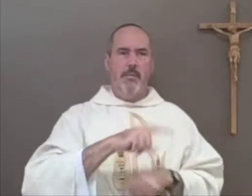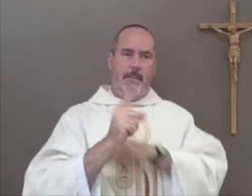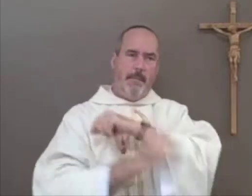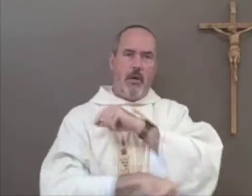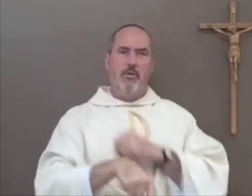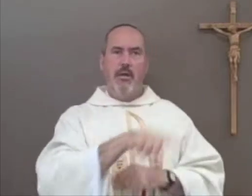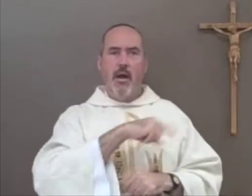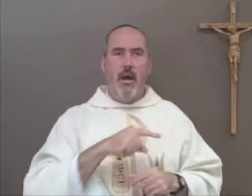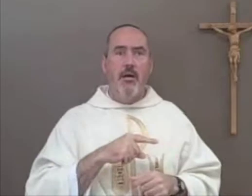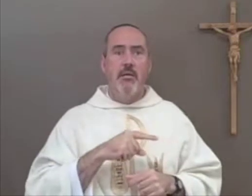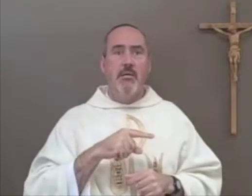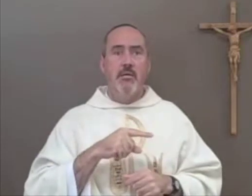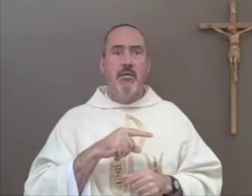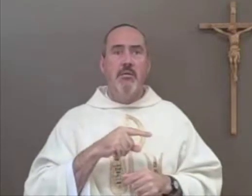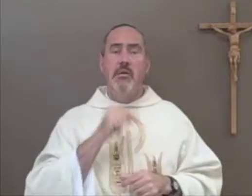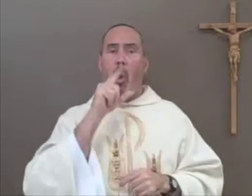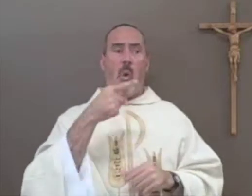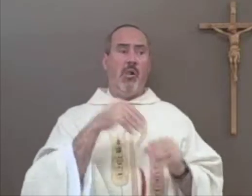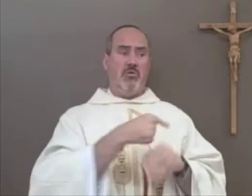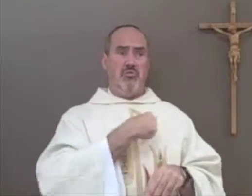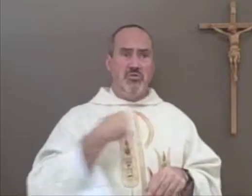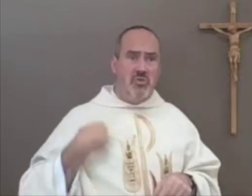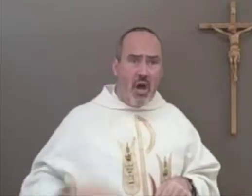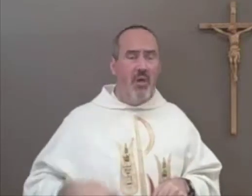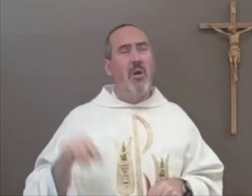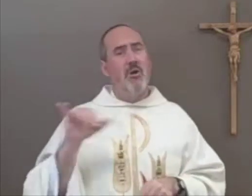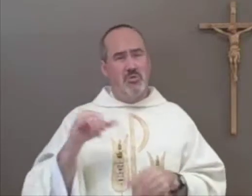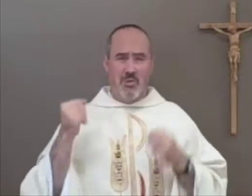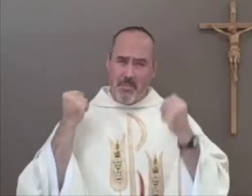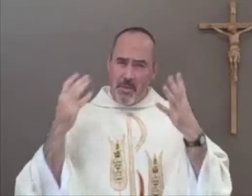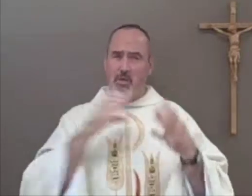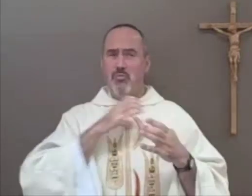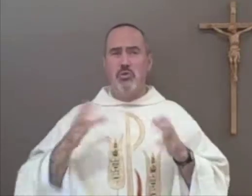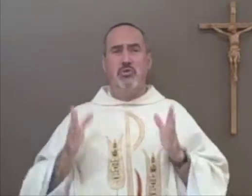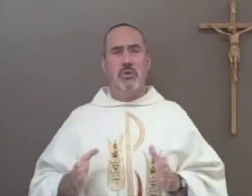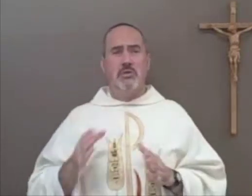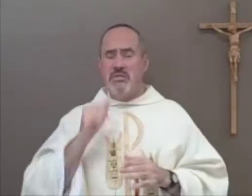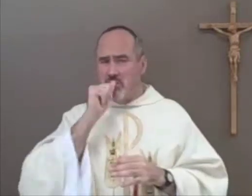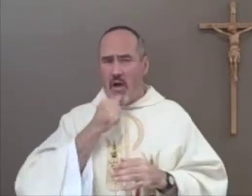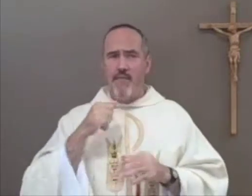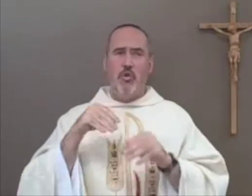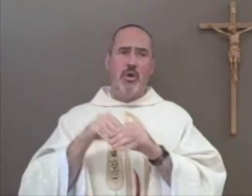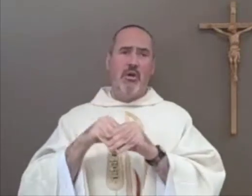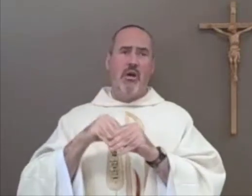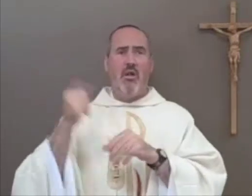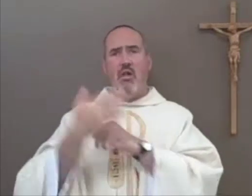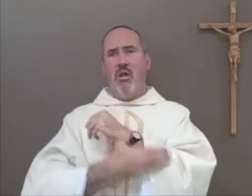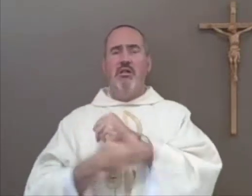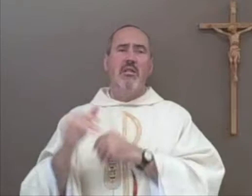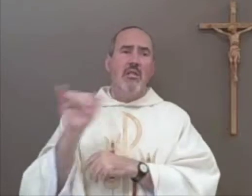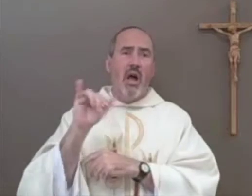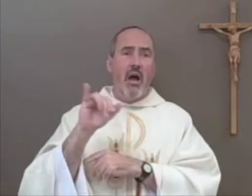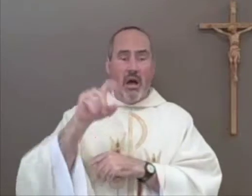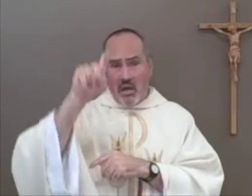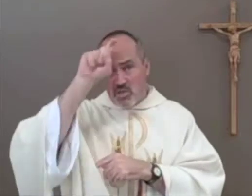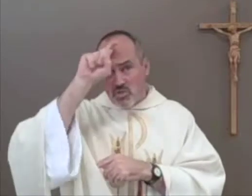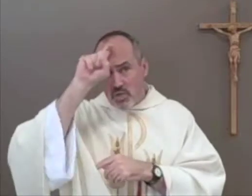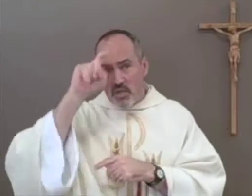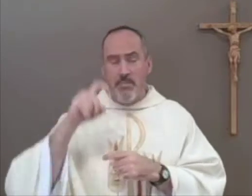being persecuted and punished. Not only in China, but also in many other countries. For